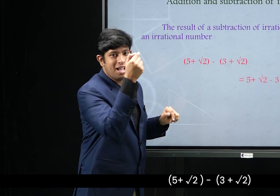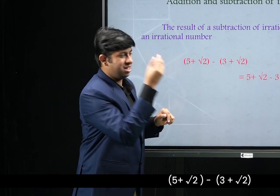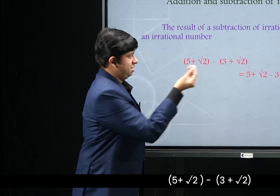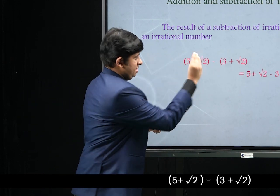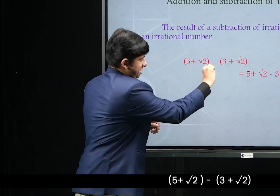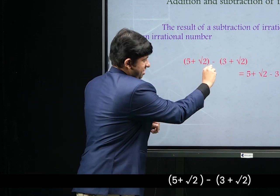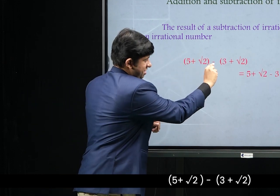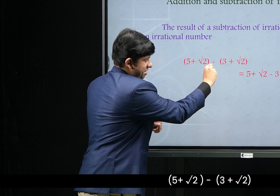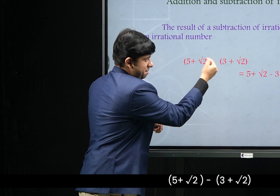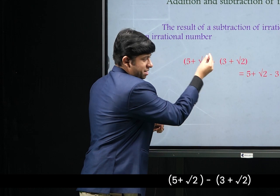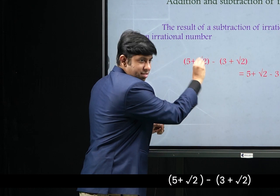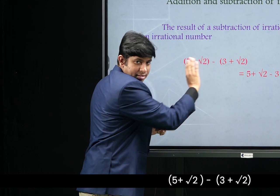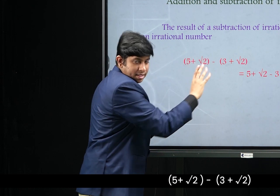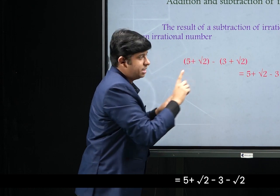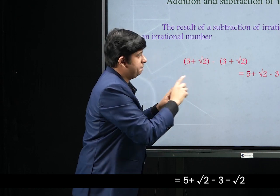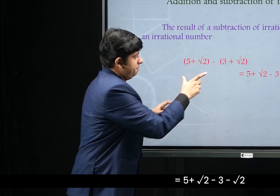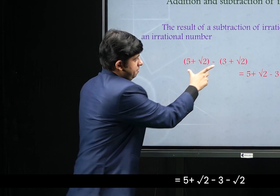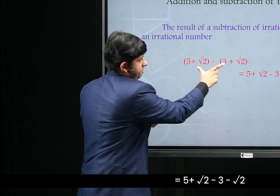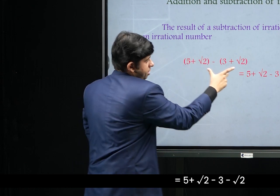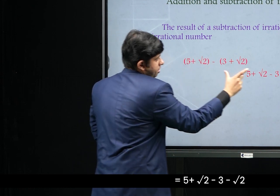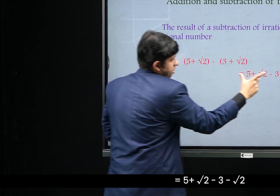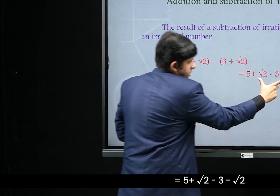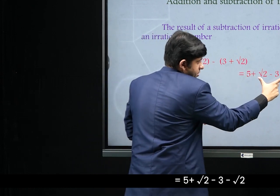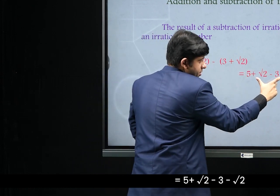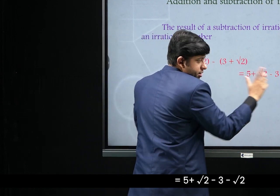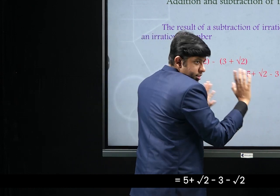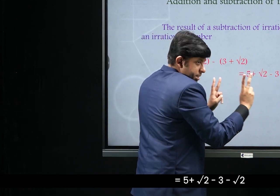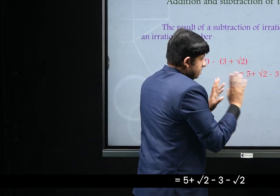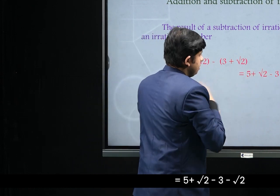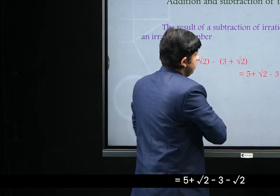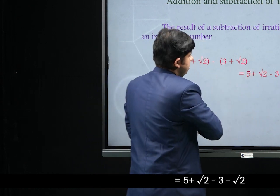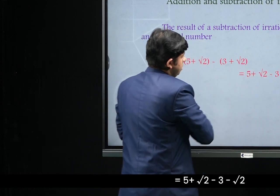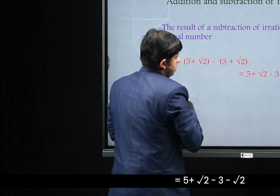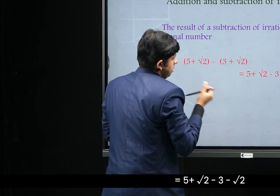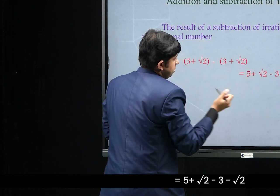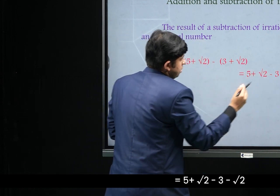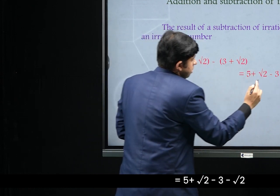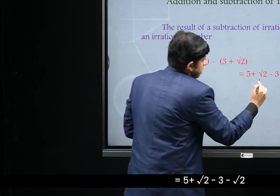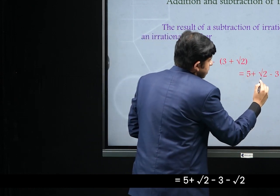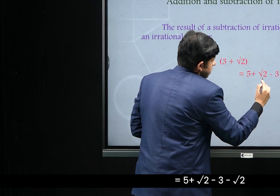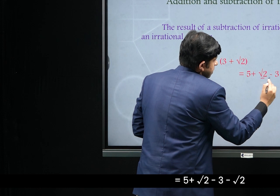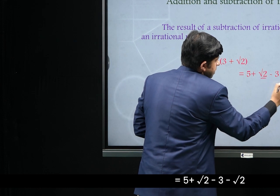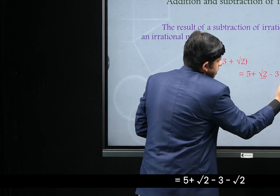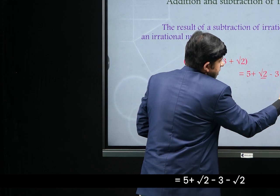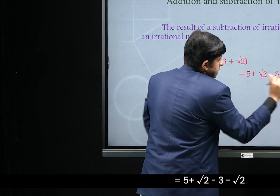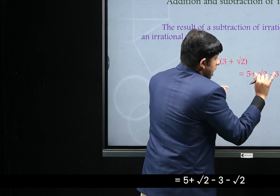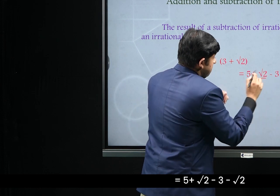of 3 plus root 2, which is equal to 5 plus root 2 minus 3 minus root 2.